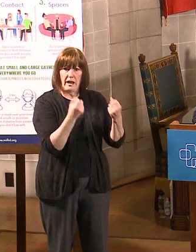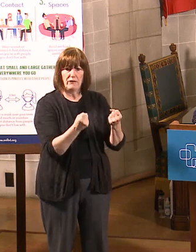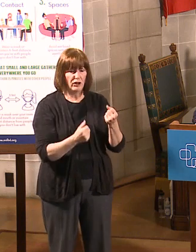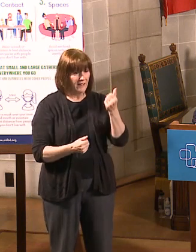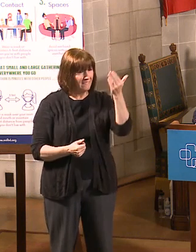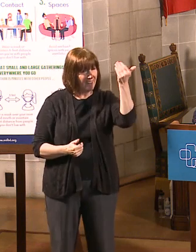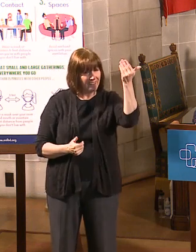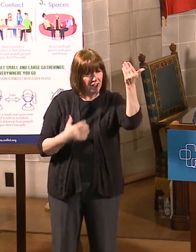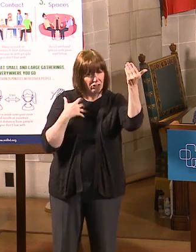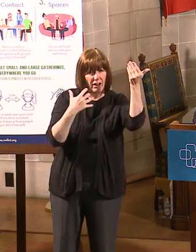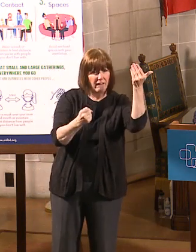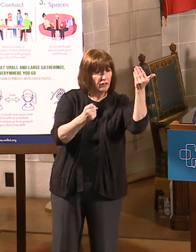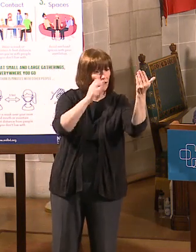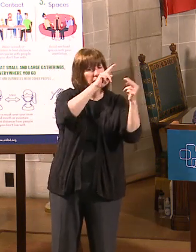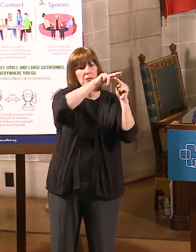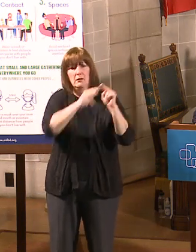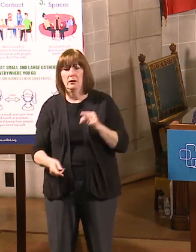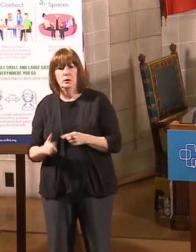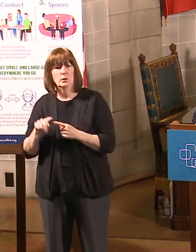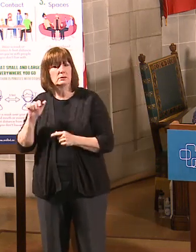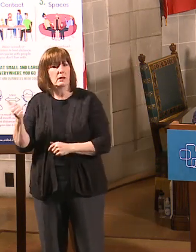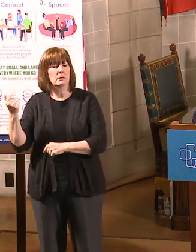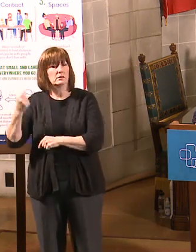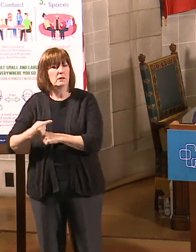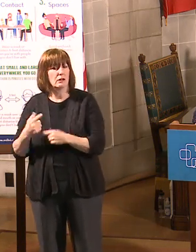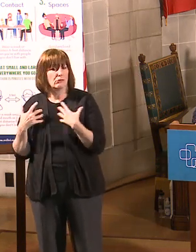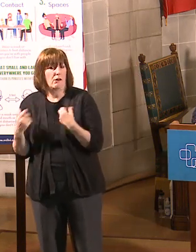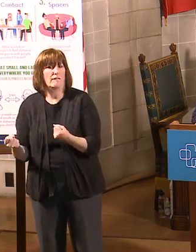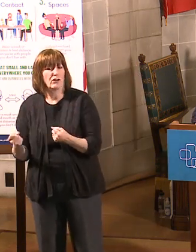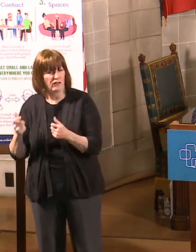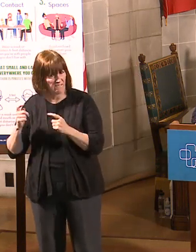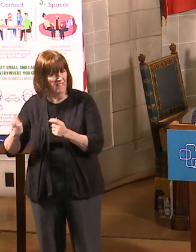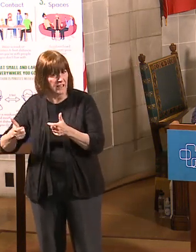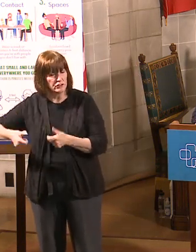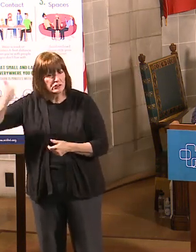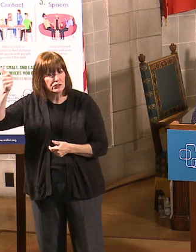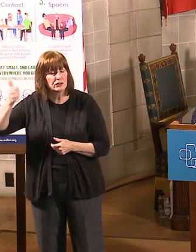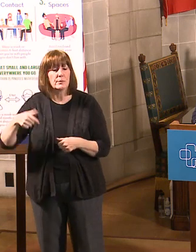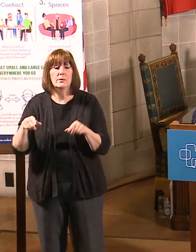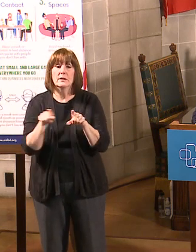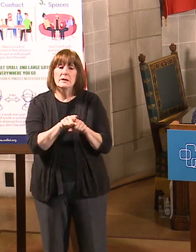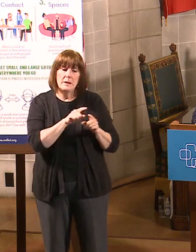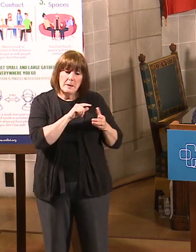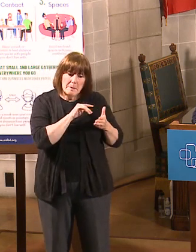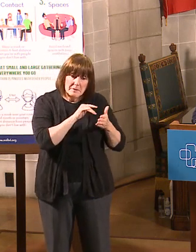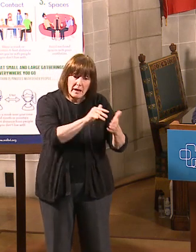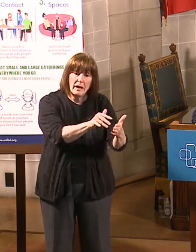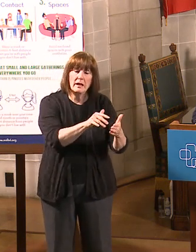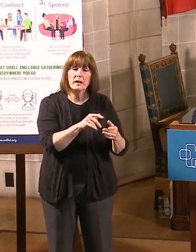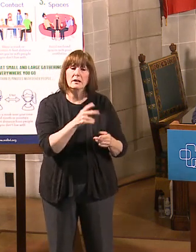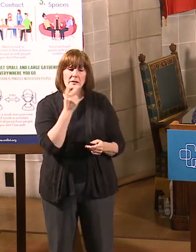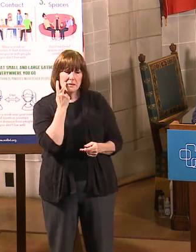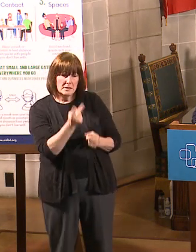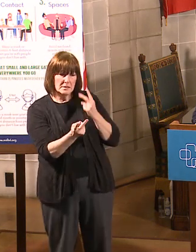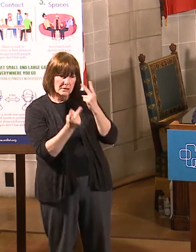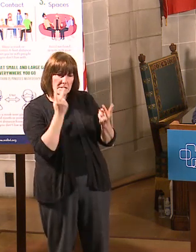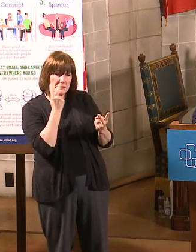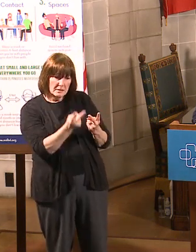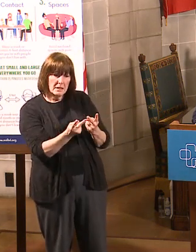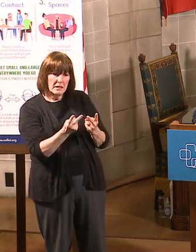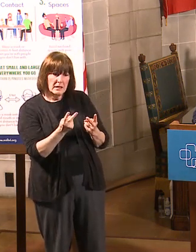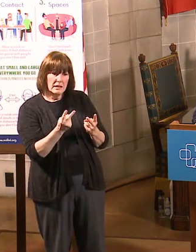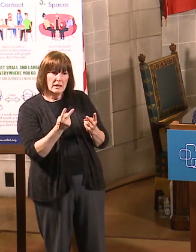10 days. And in that same study, there was a trend, but not a significant reduction